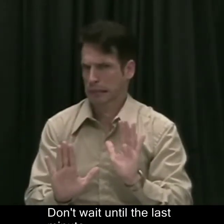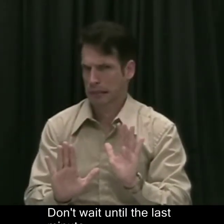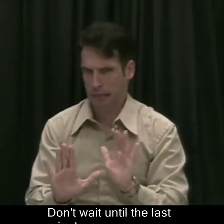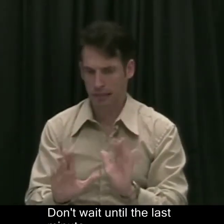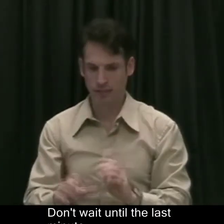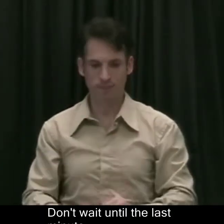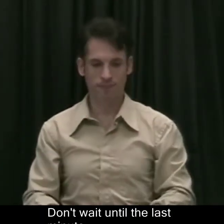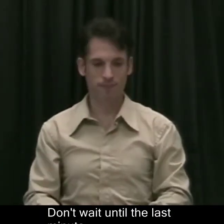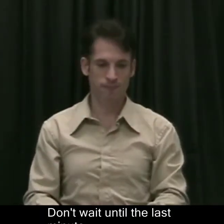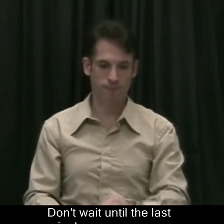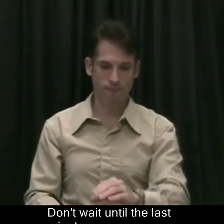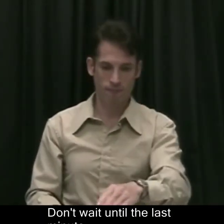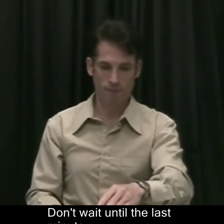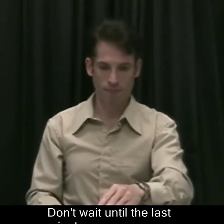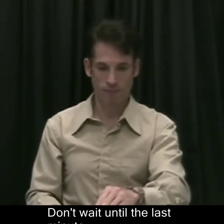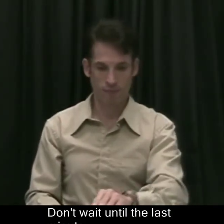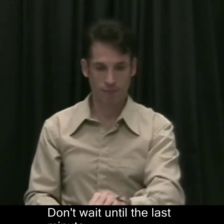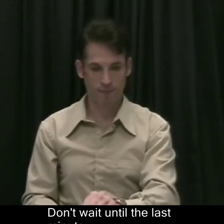Don't wait until the last minute.